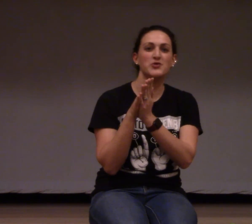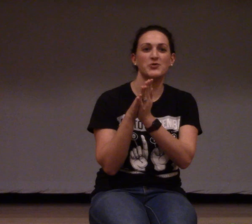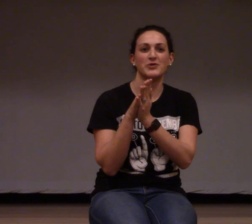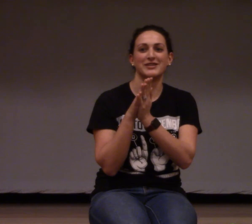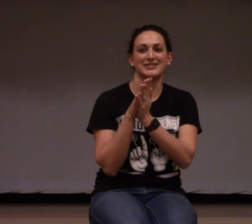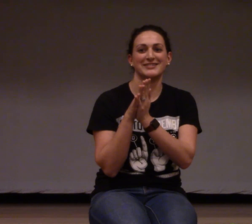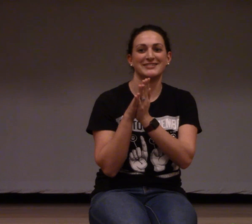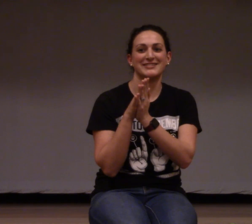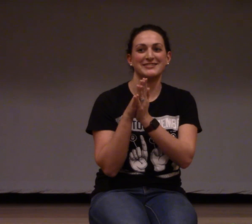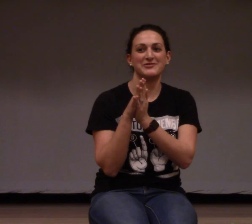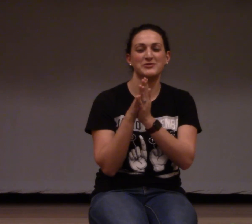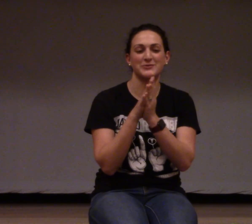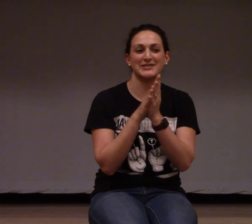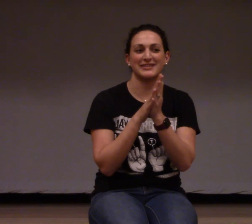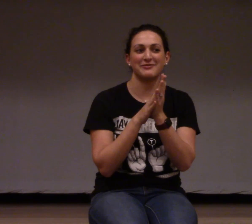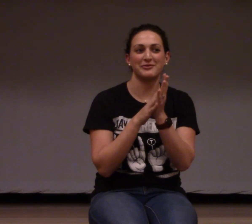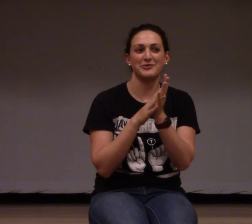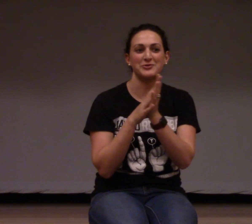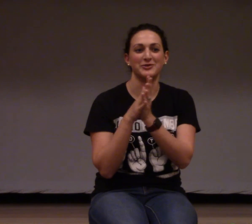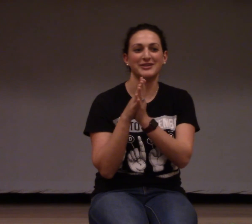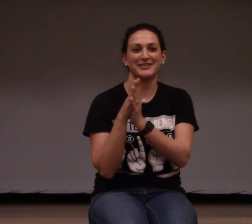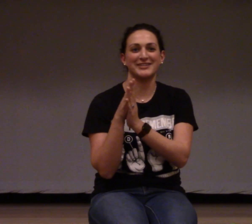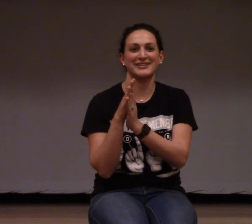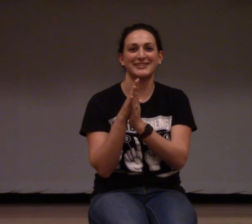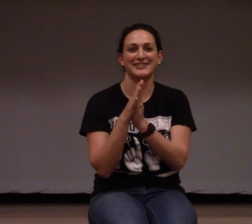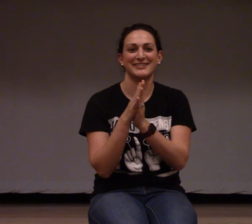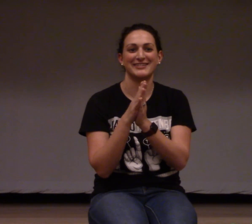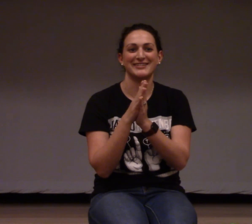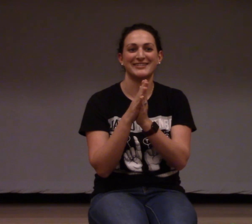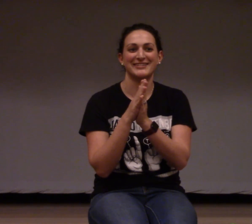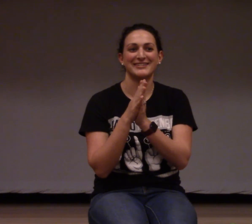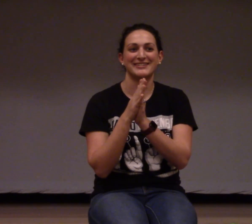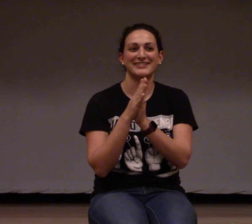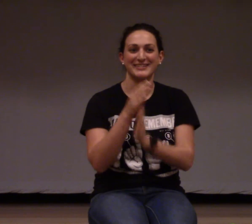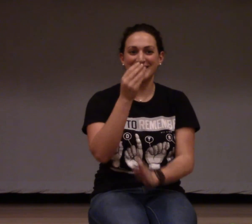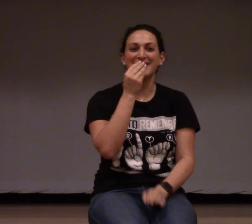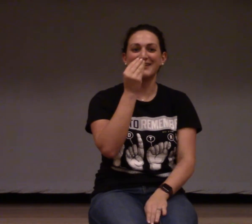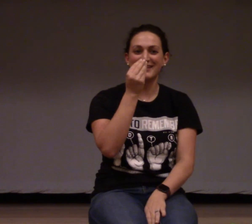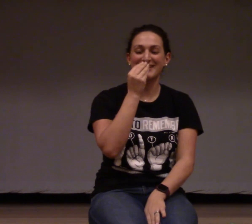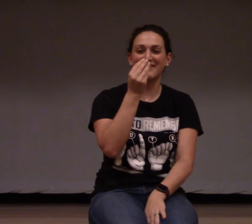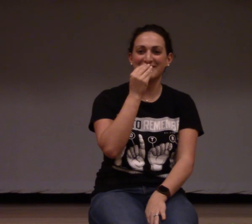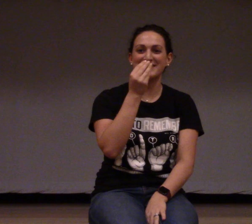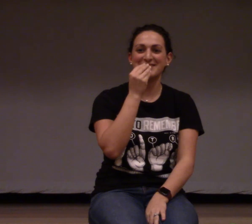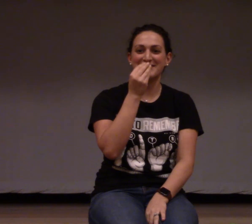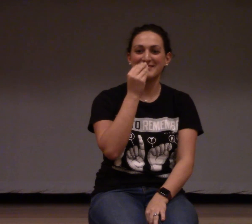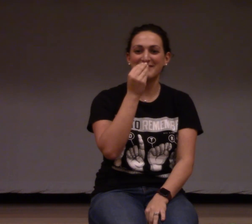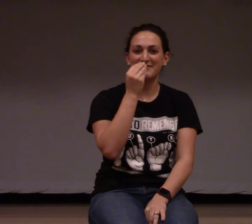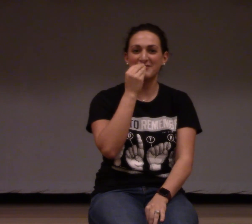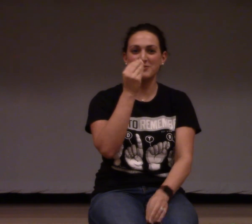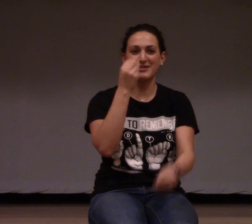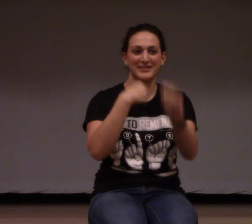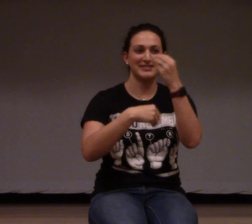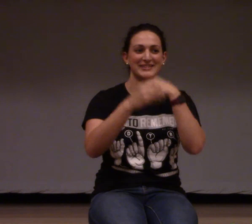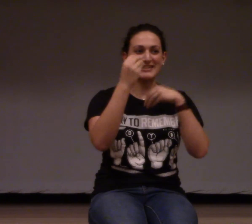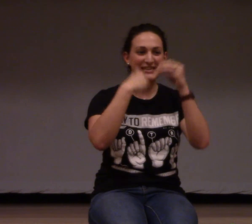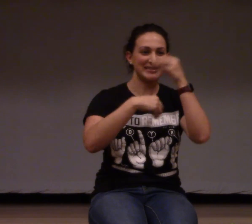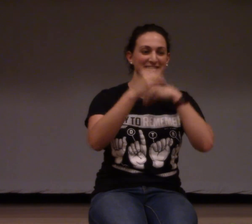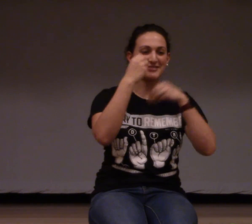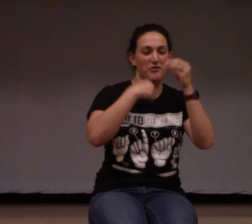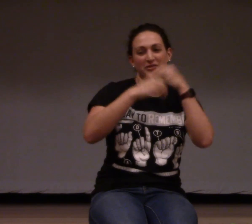food. Foods, what's the sign for food? Oh, that's Good, yep. Food, eat, or vice